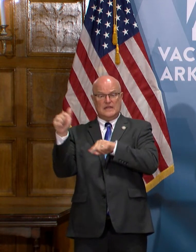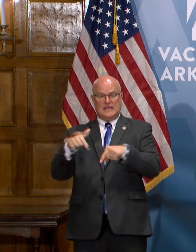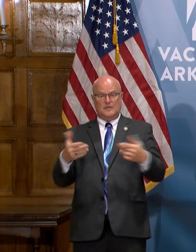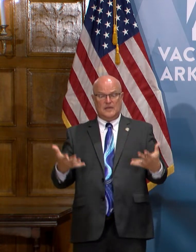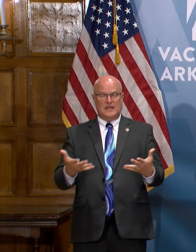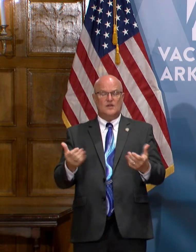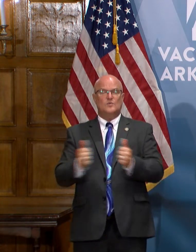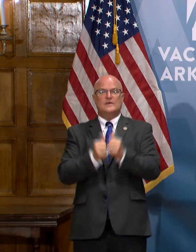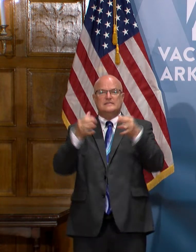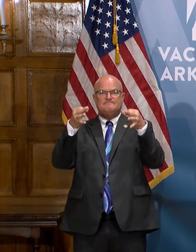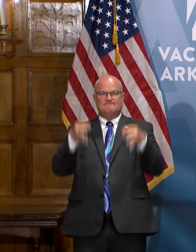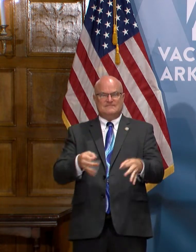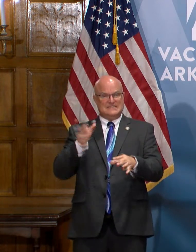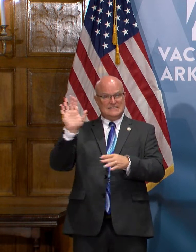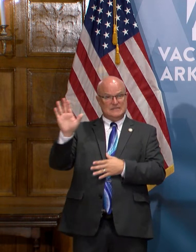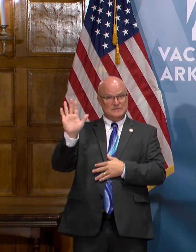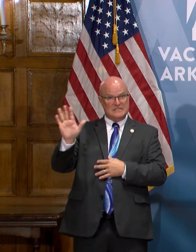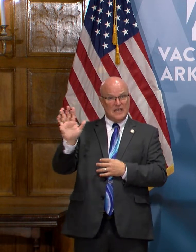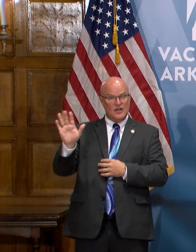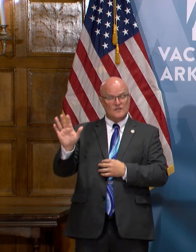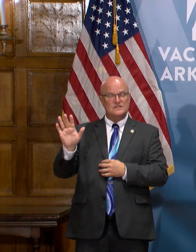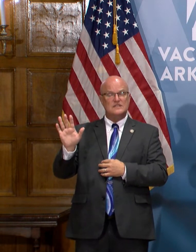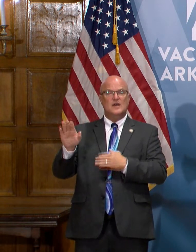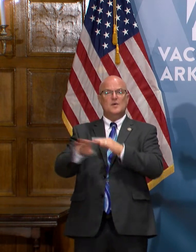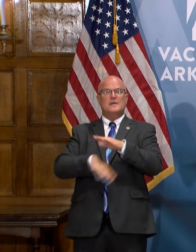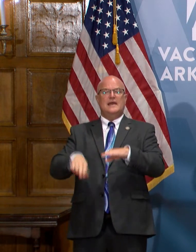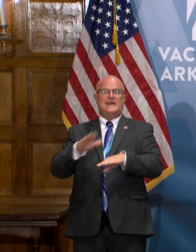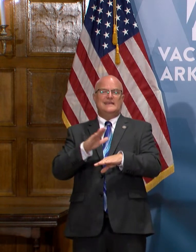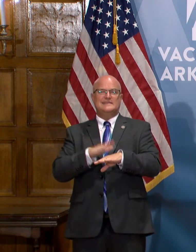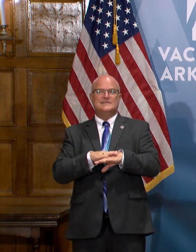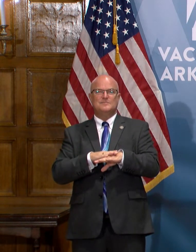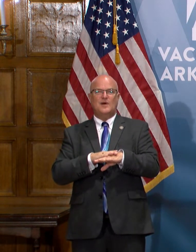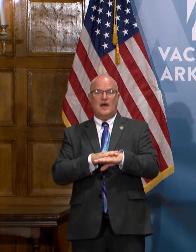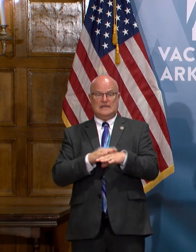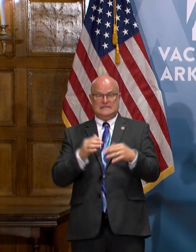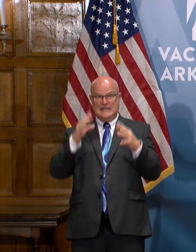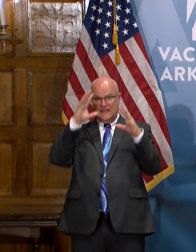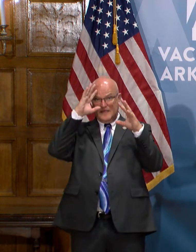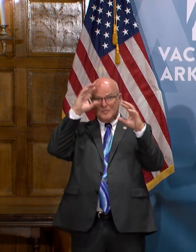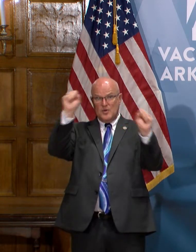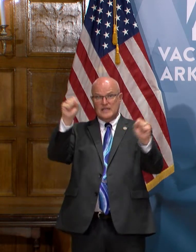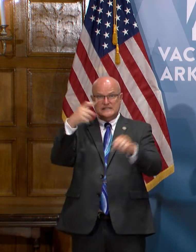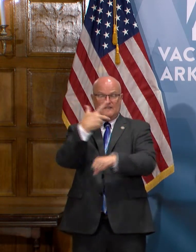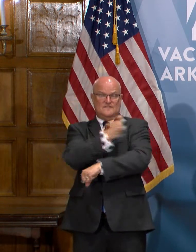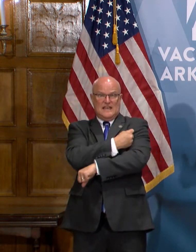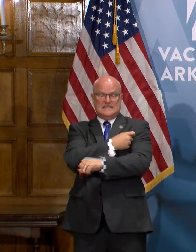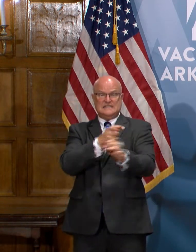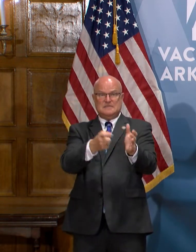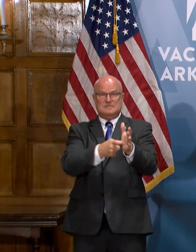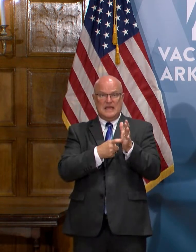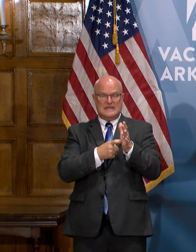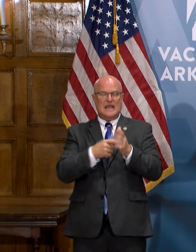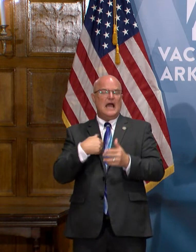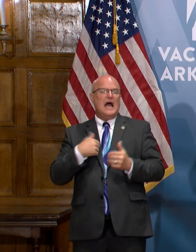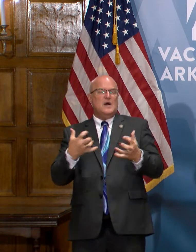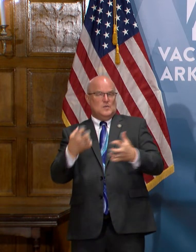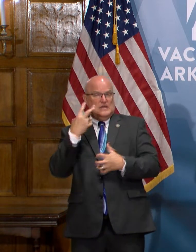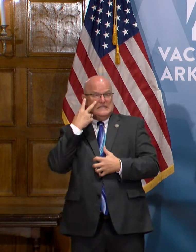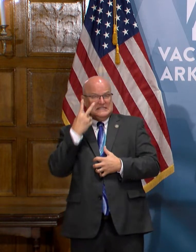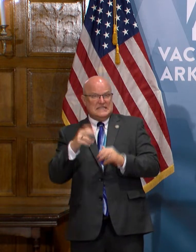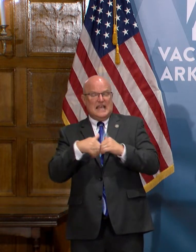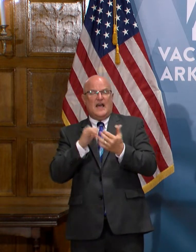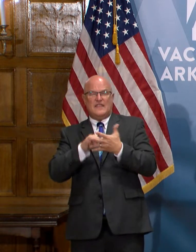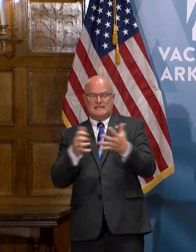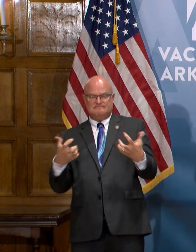down with their own guidelines based upon the president's vaccine mandate. I want to see how that's going